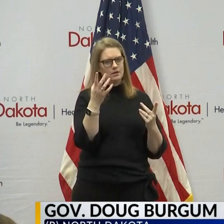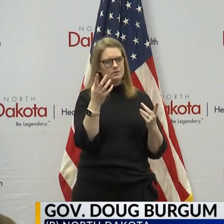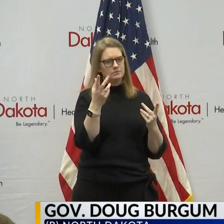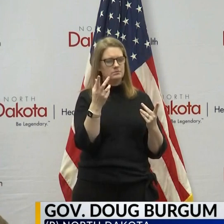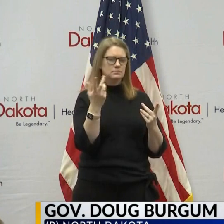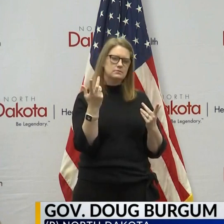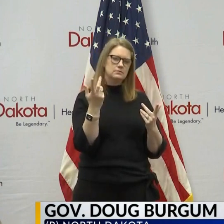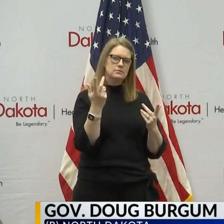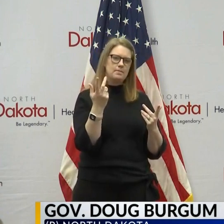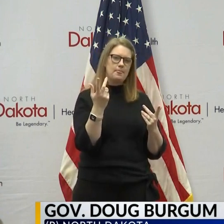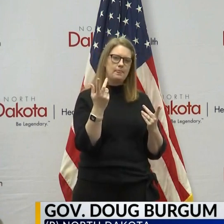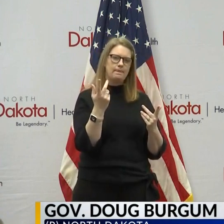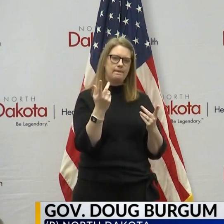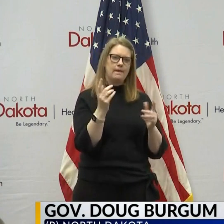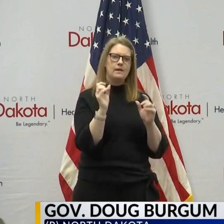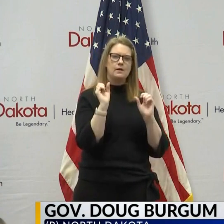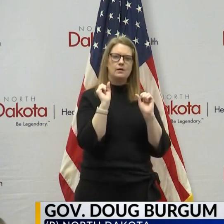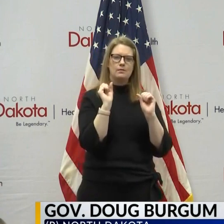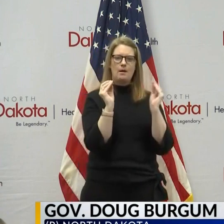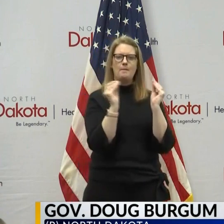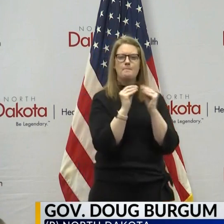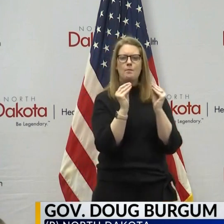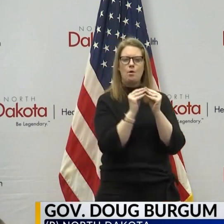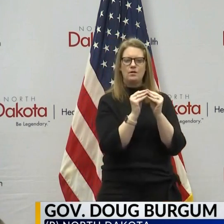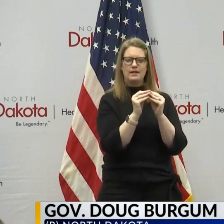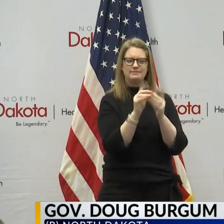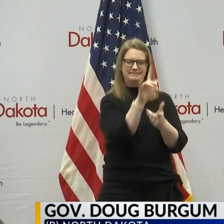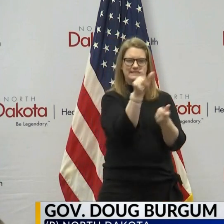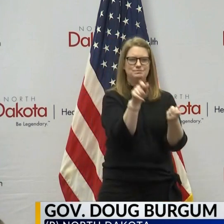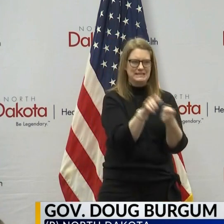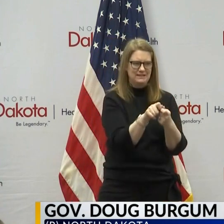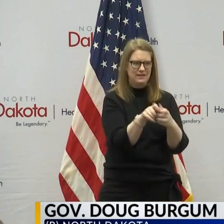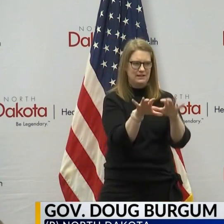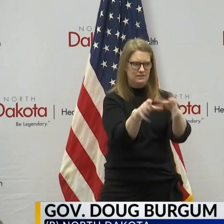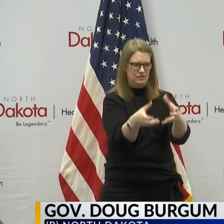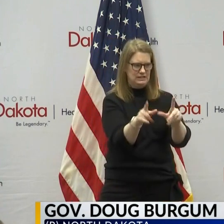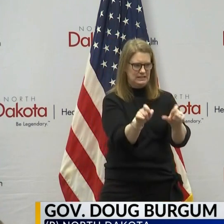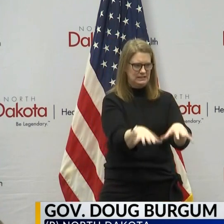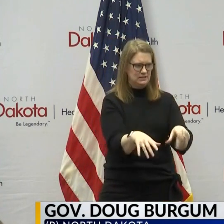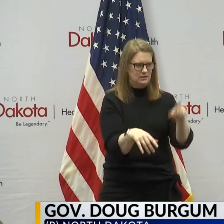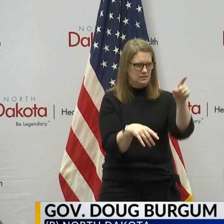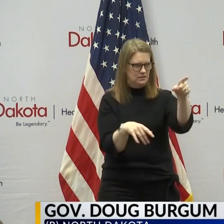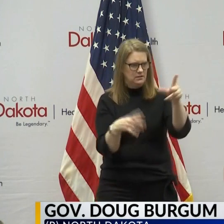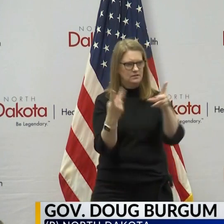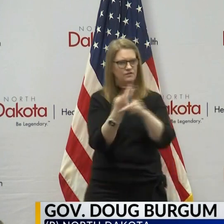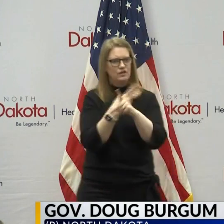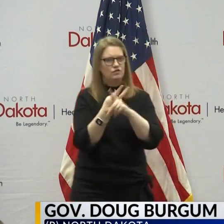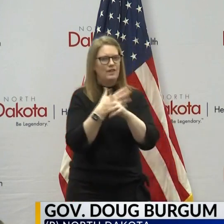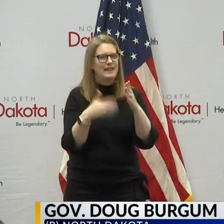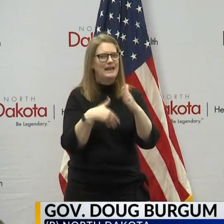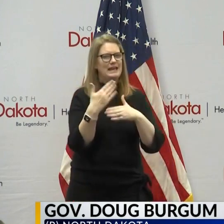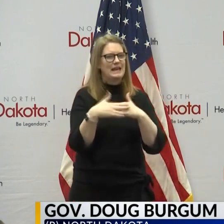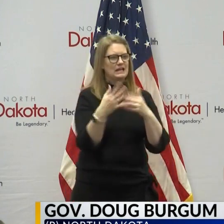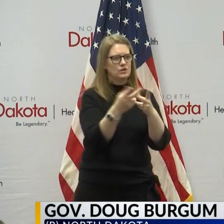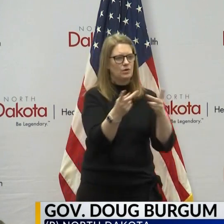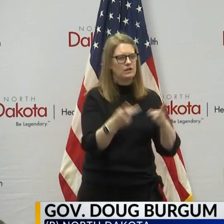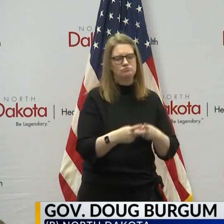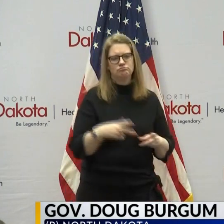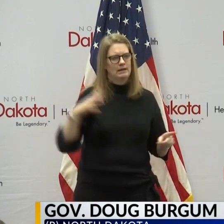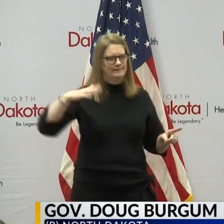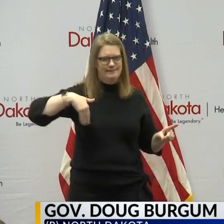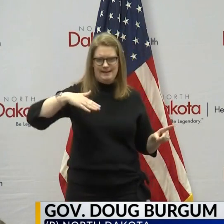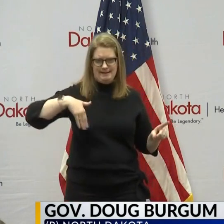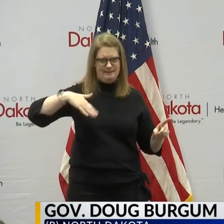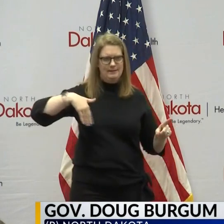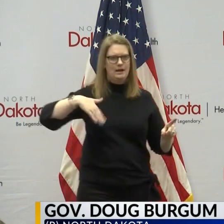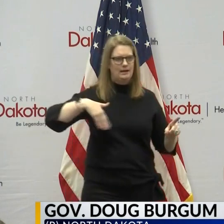say, probably a more target-rich environment for testing. Have you figured out a next target yet? Have not figured out the next target